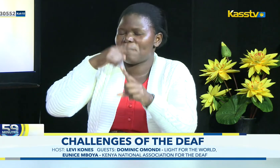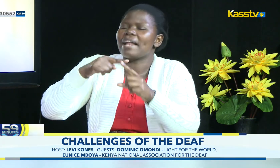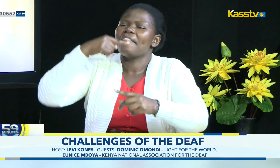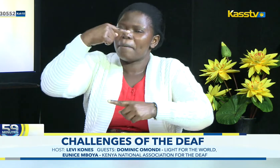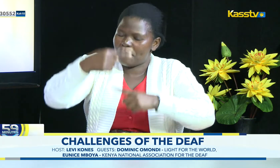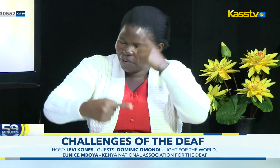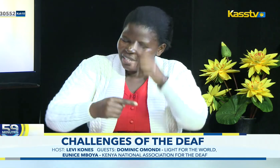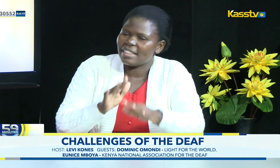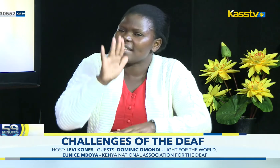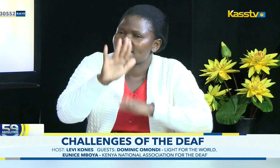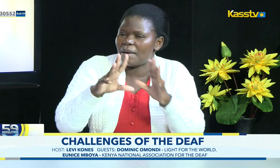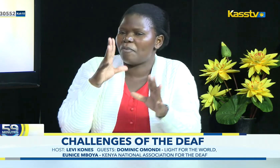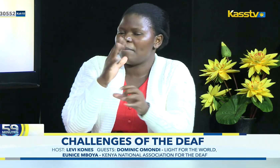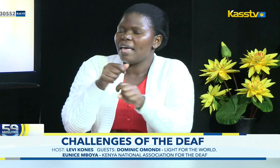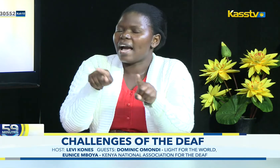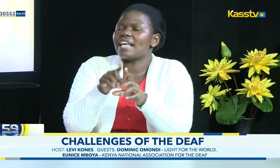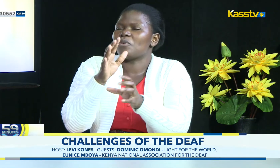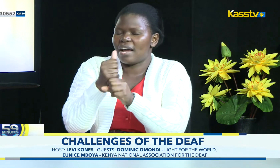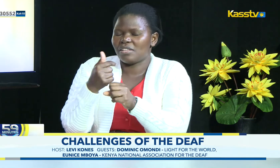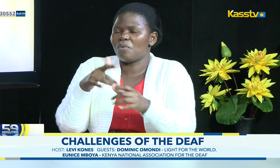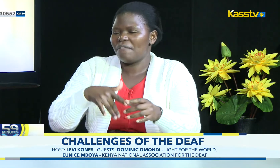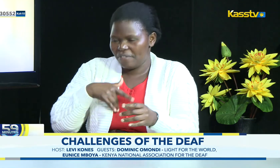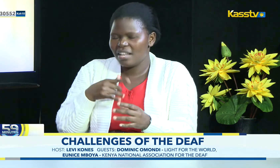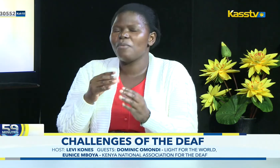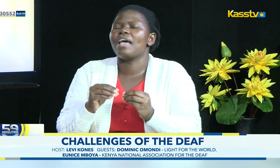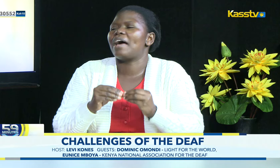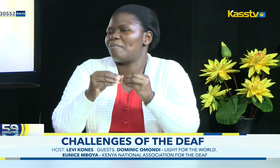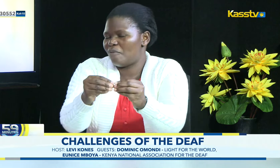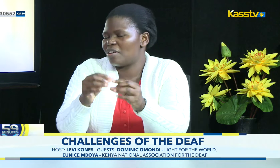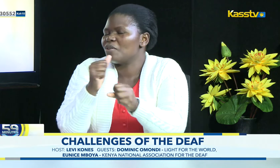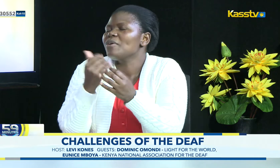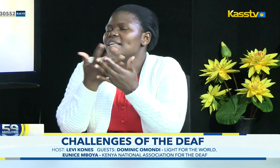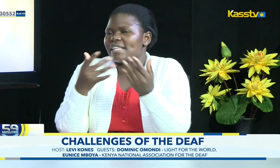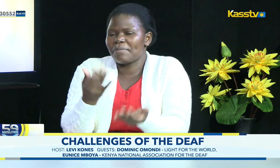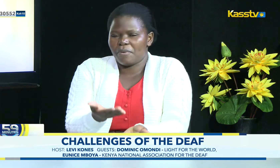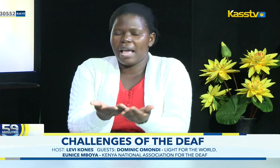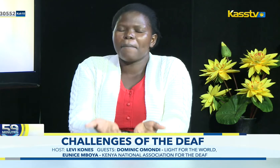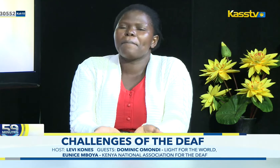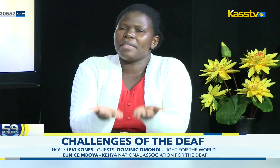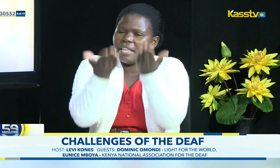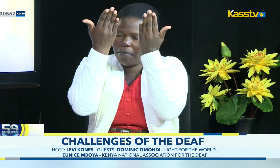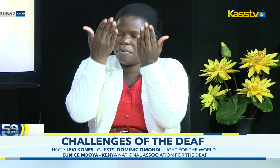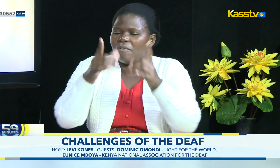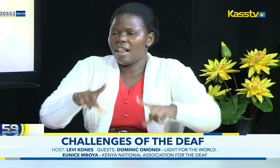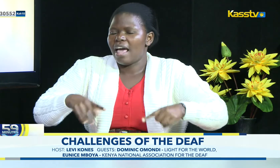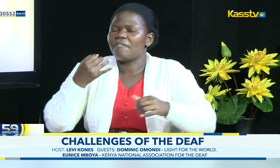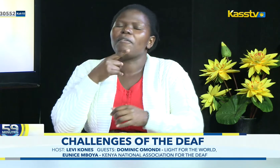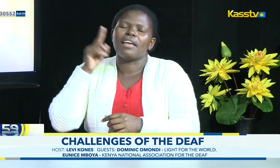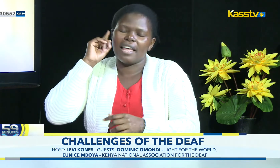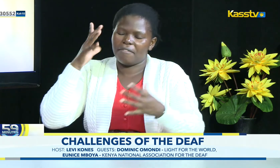National Association for the Deaf. It's a process, but we as an association, we feel that we are moving on and we are